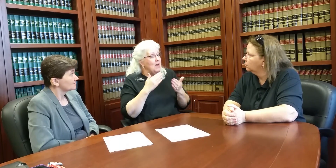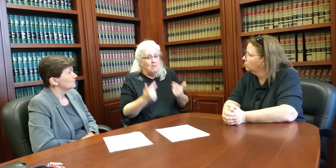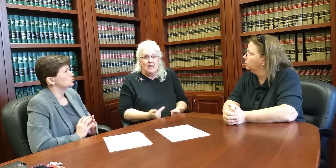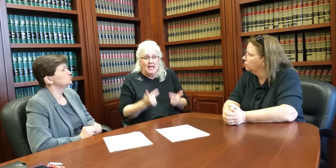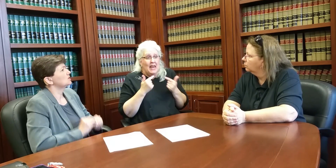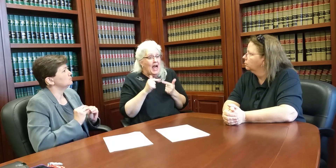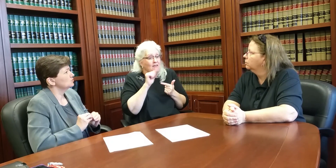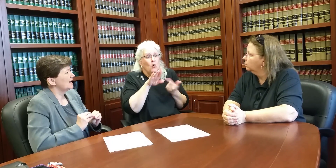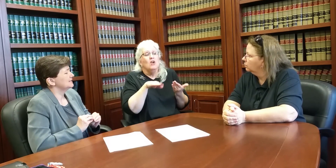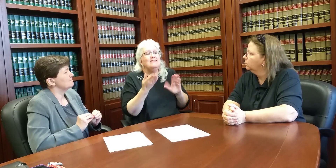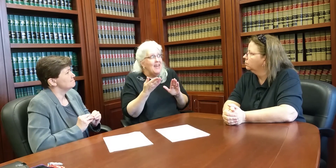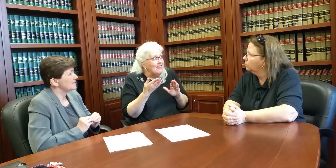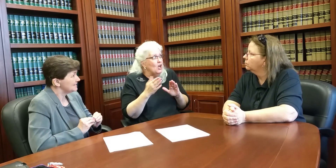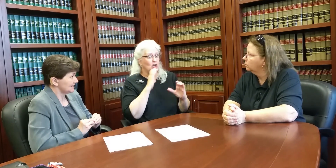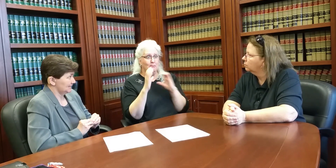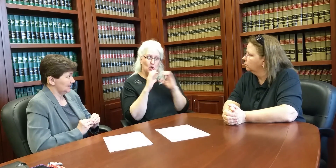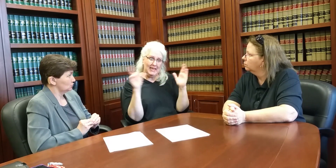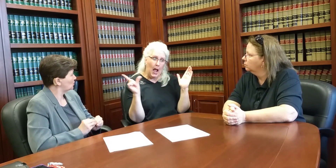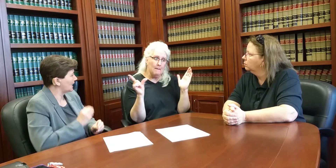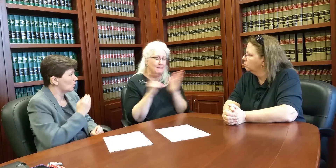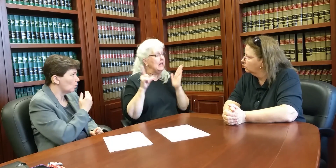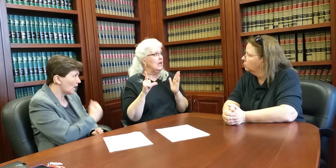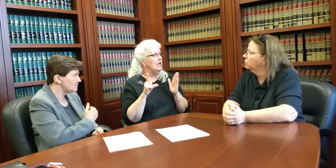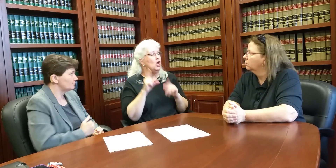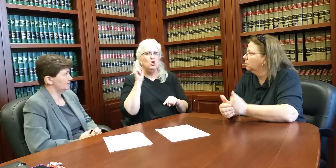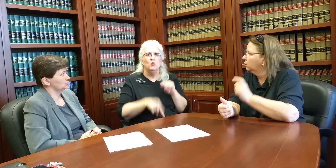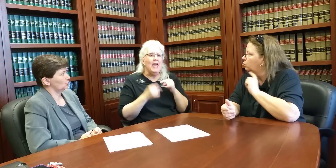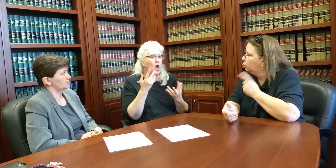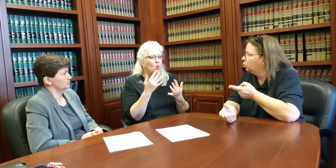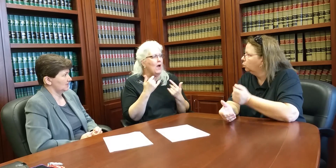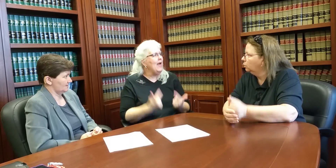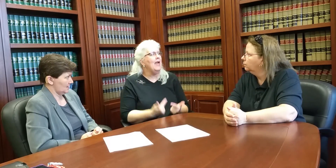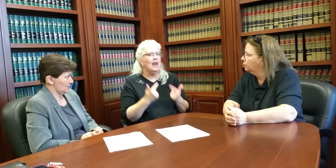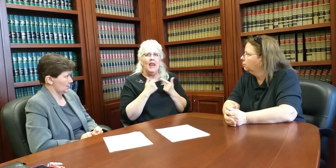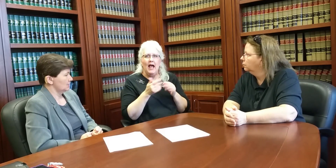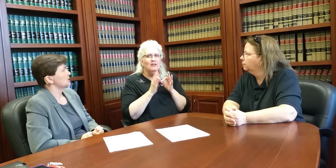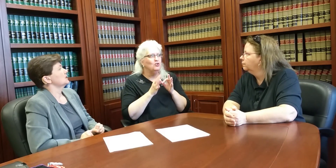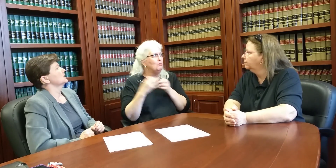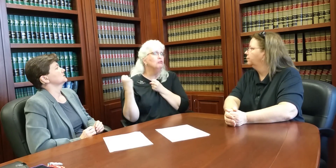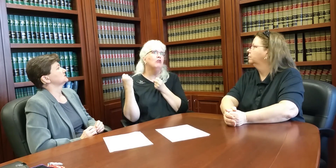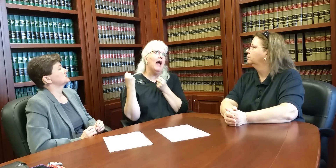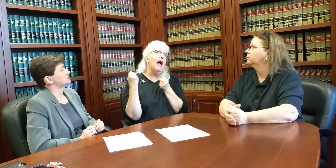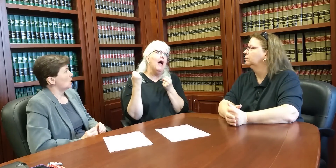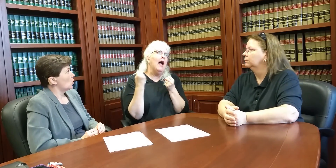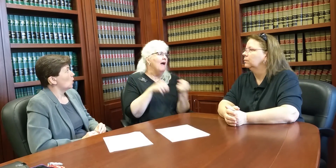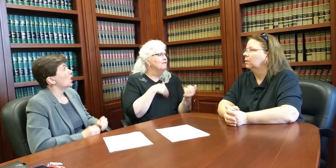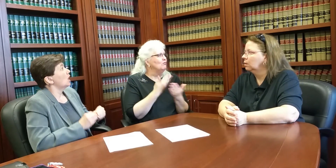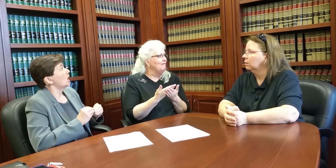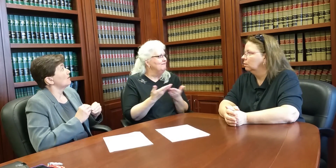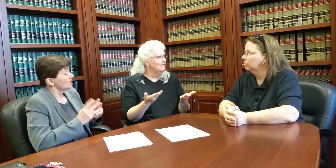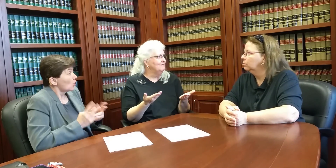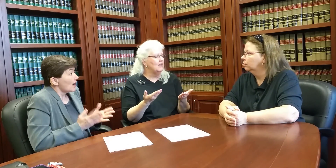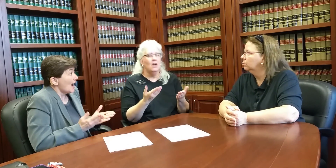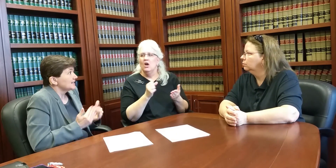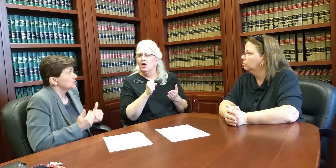for you to communicate immediately. You can't wait for the interpreter to get there. So, BRI has its